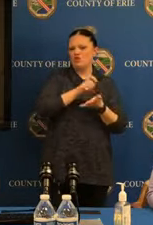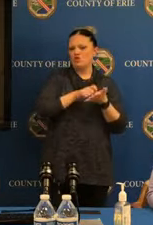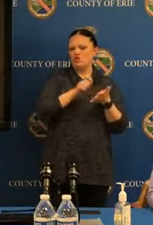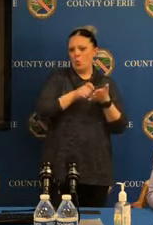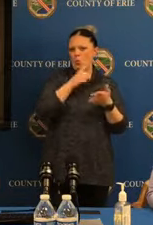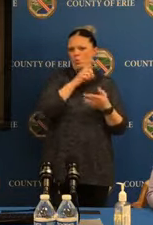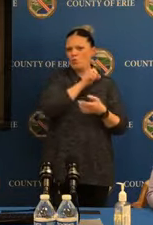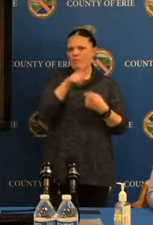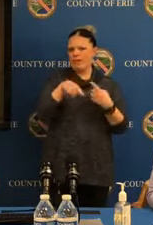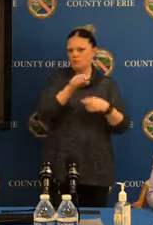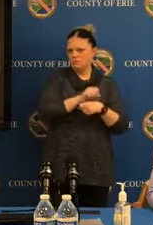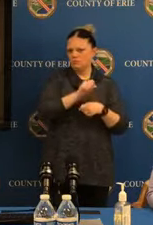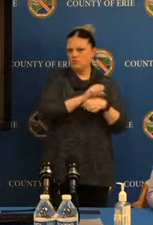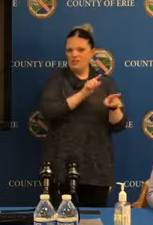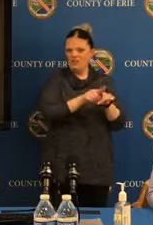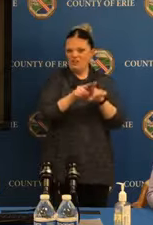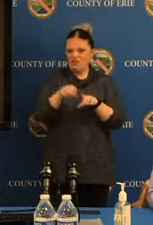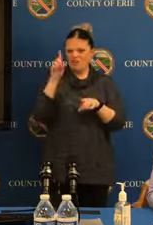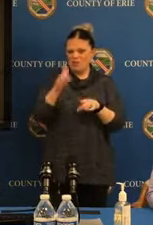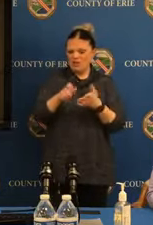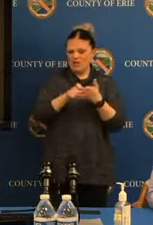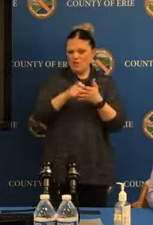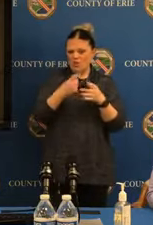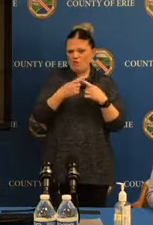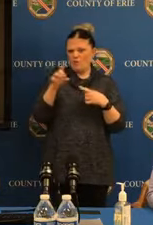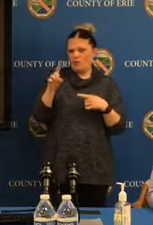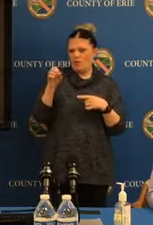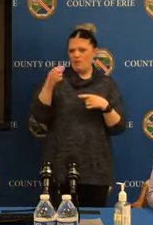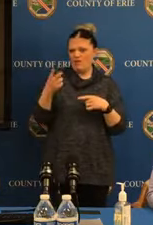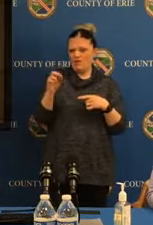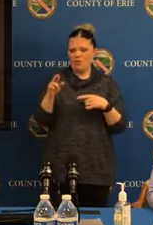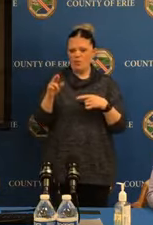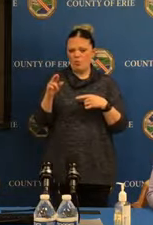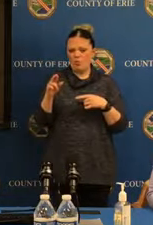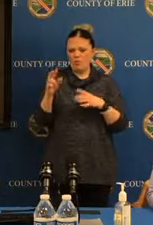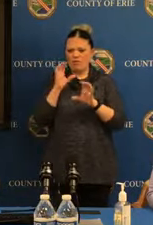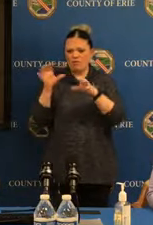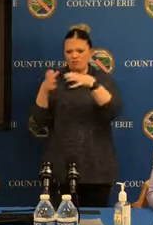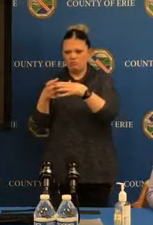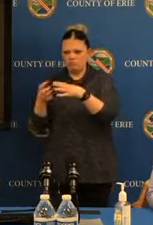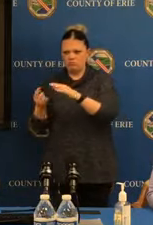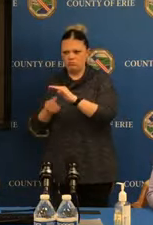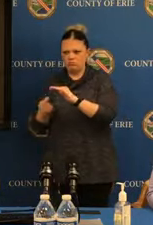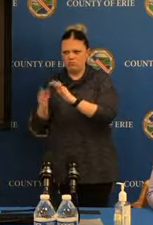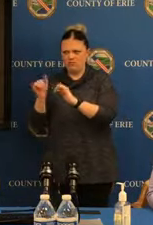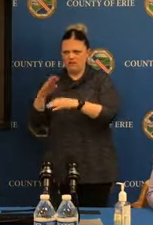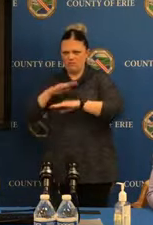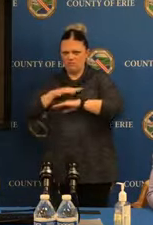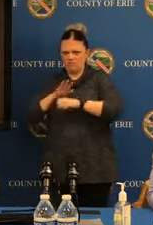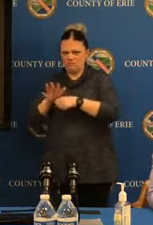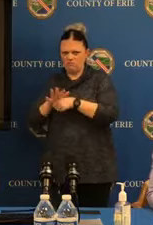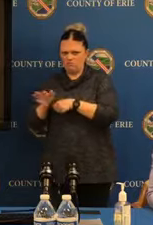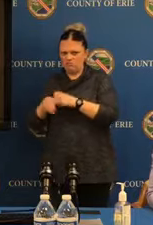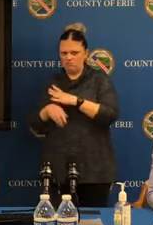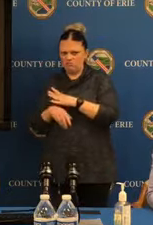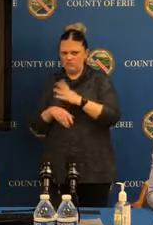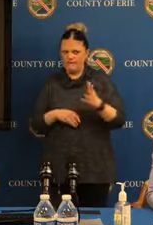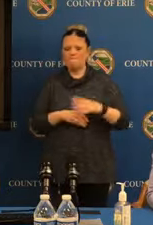need a note from the Department of Health, or does the quarantine order that they were issued, is that sufficient?